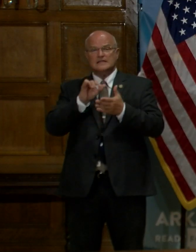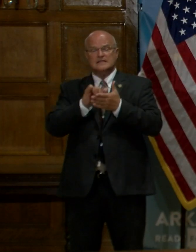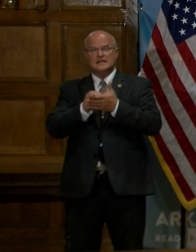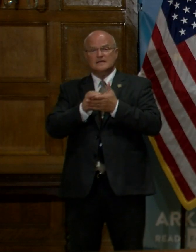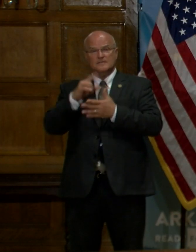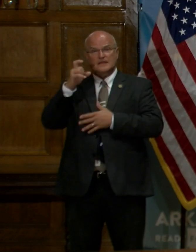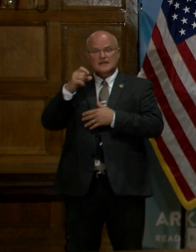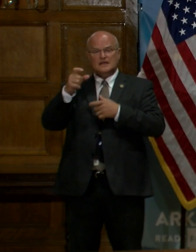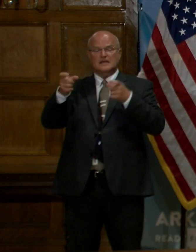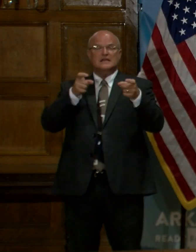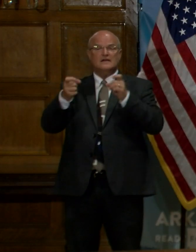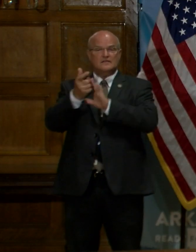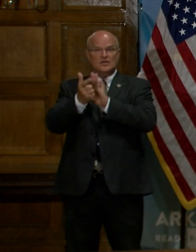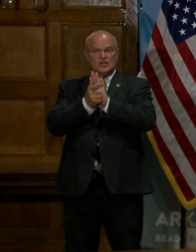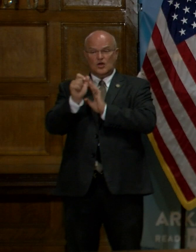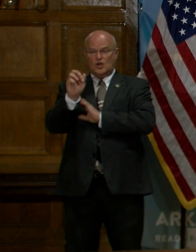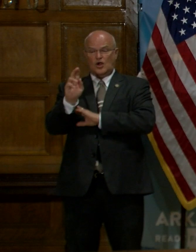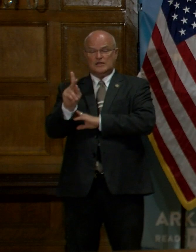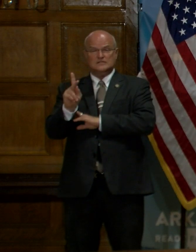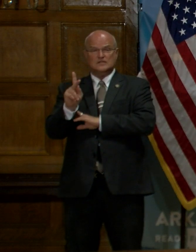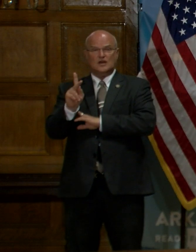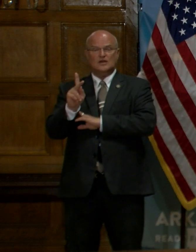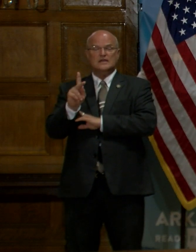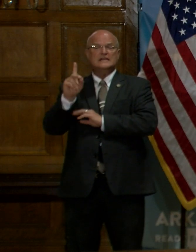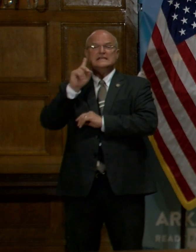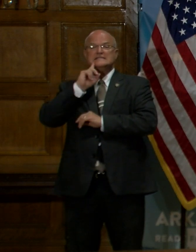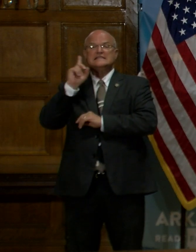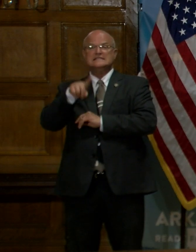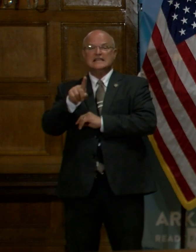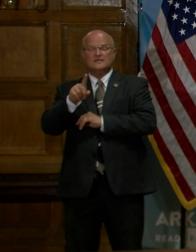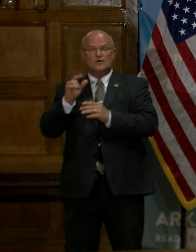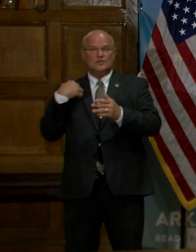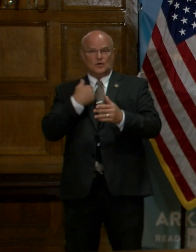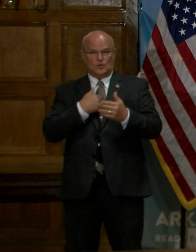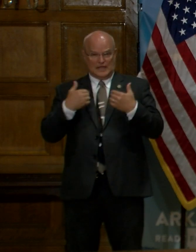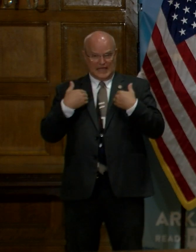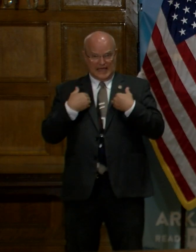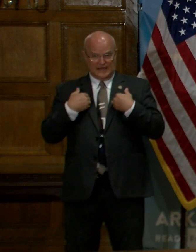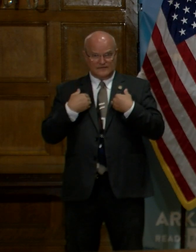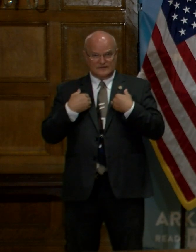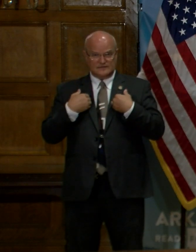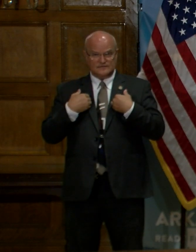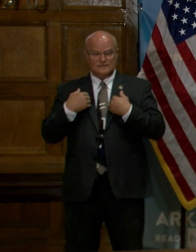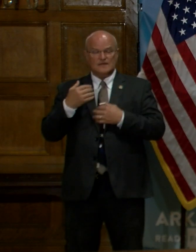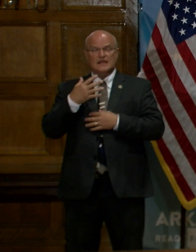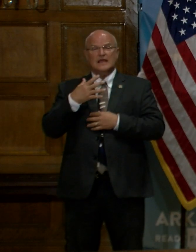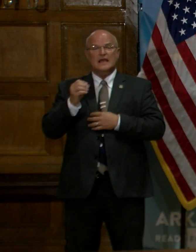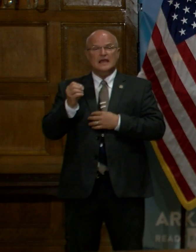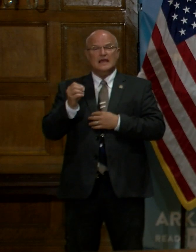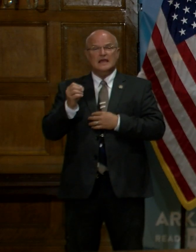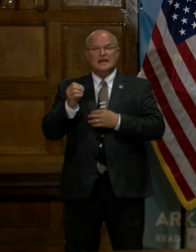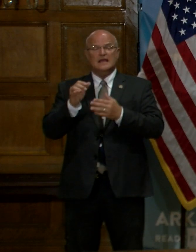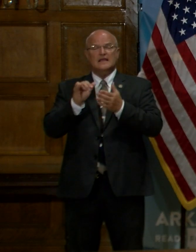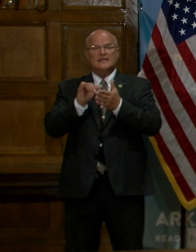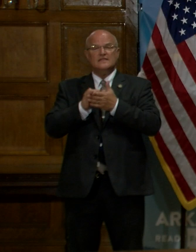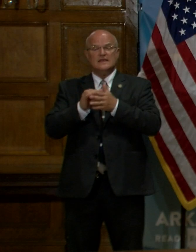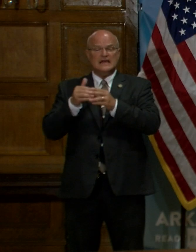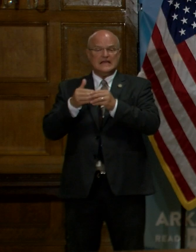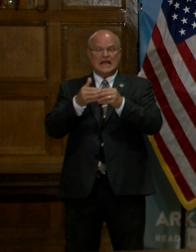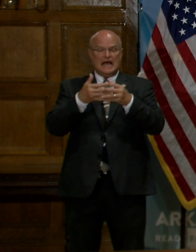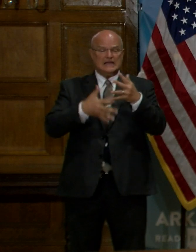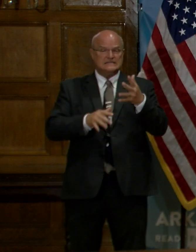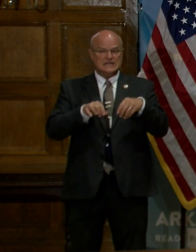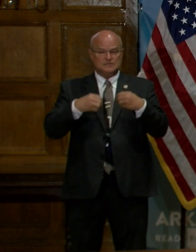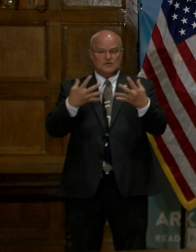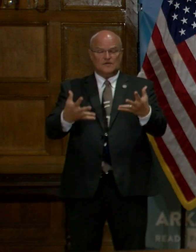governing law in Arkansas is the executive orders that we have. and the guidance